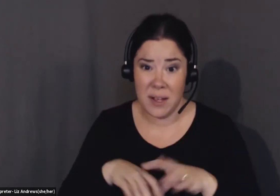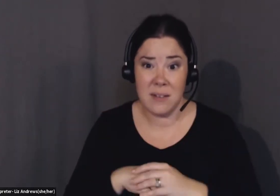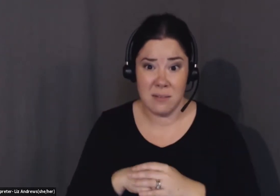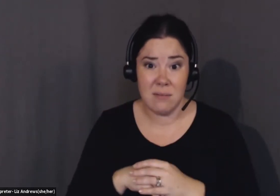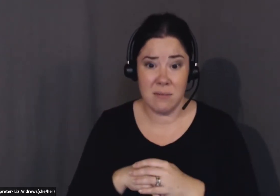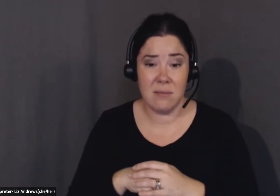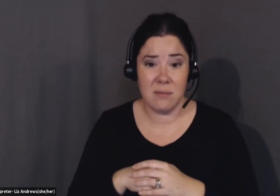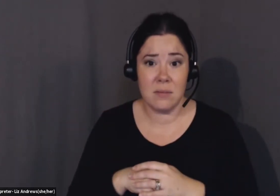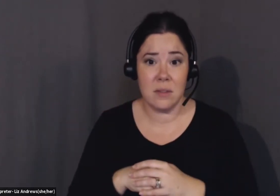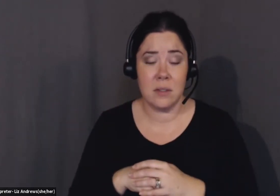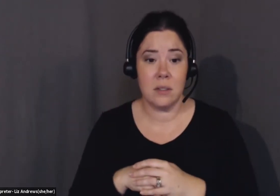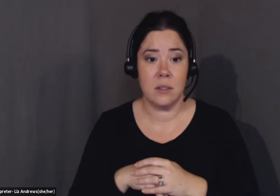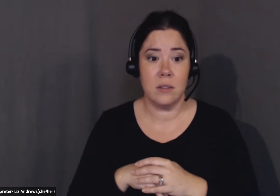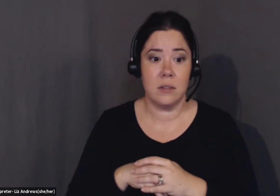because